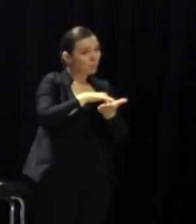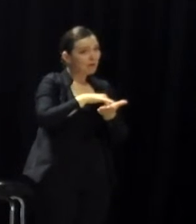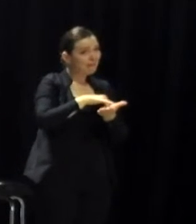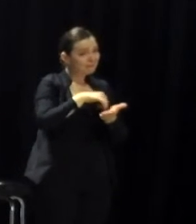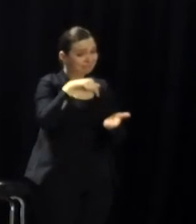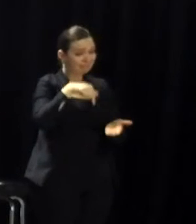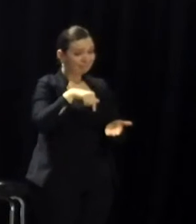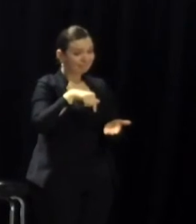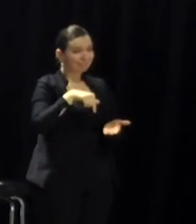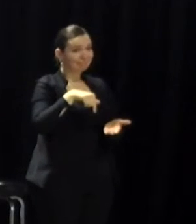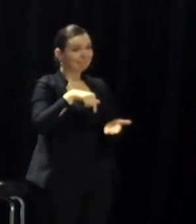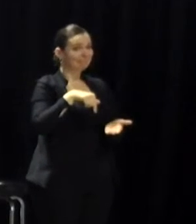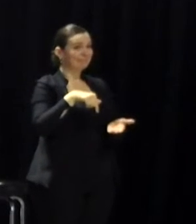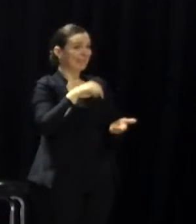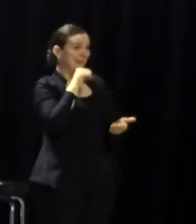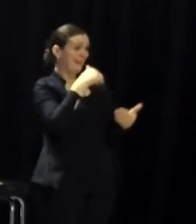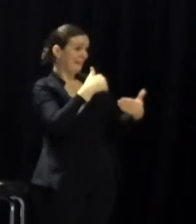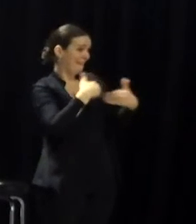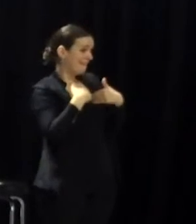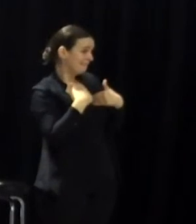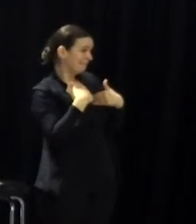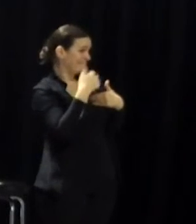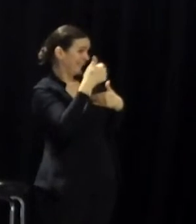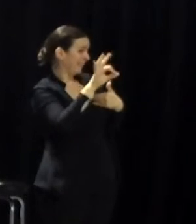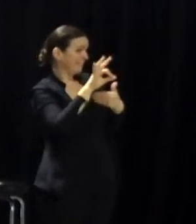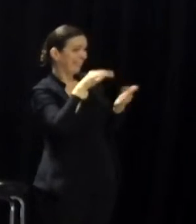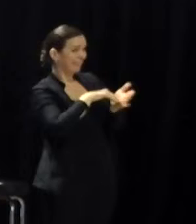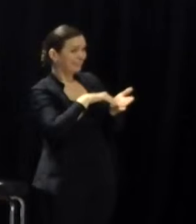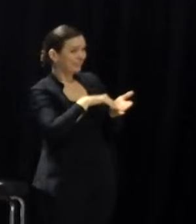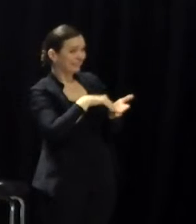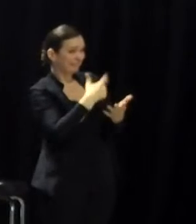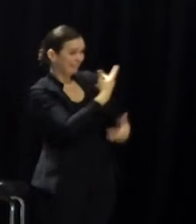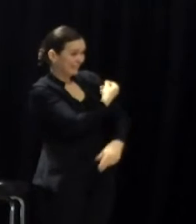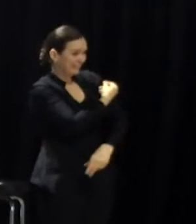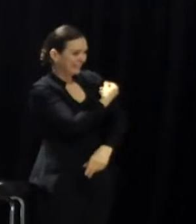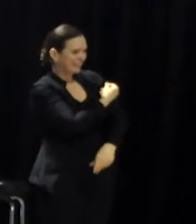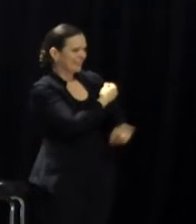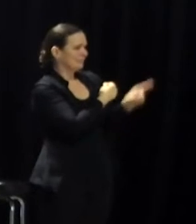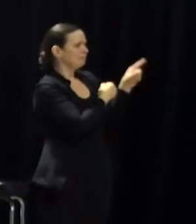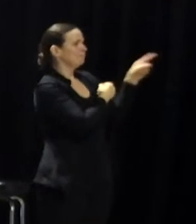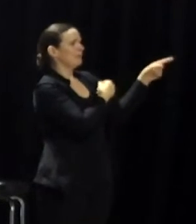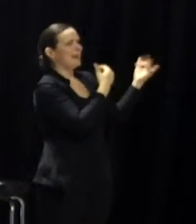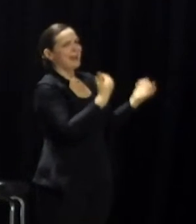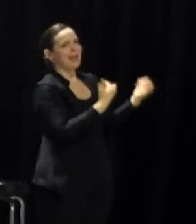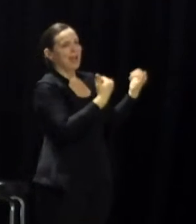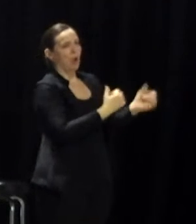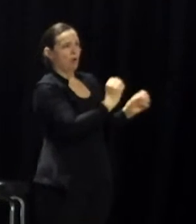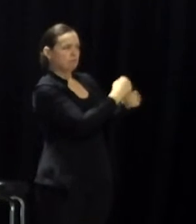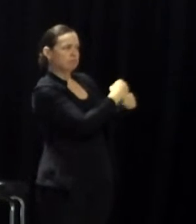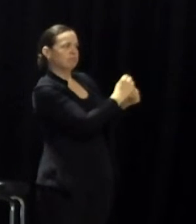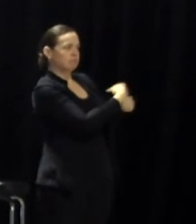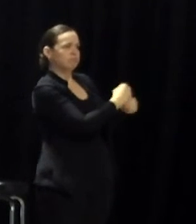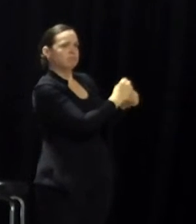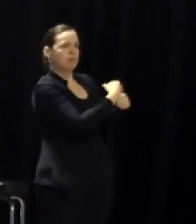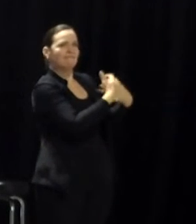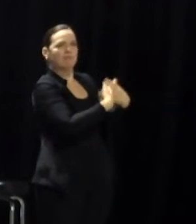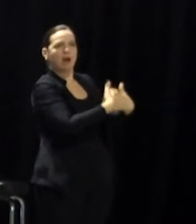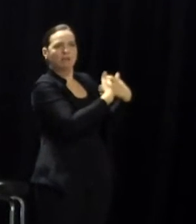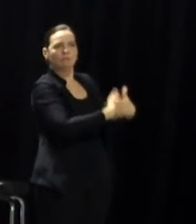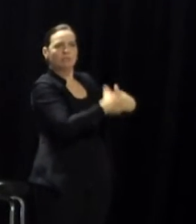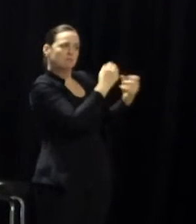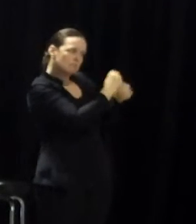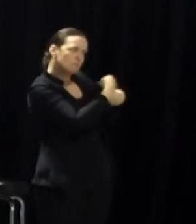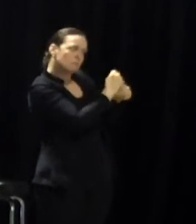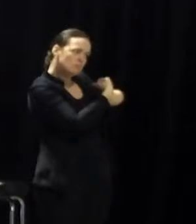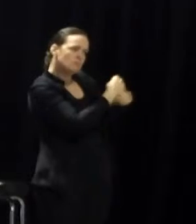this. The federal government's procuring it, and then they're distributing it to the states distributing it to the regions. Is this the most you've gotten? And how